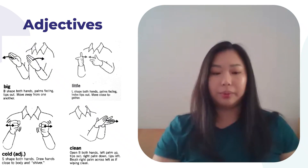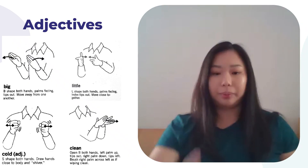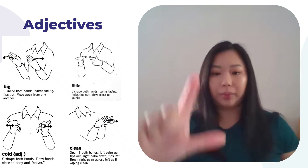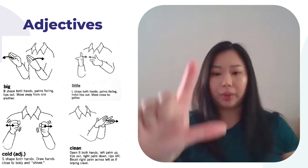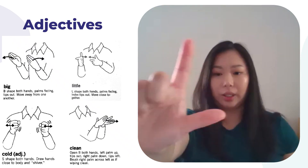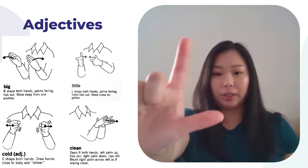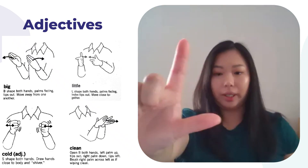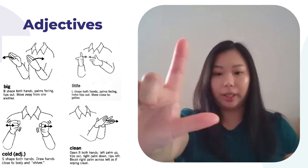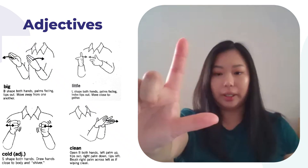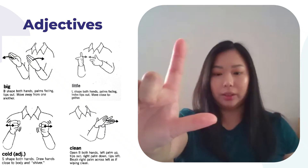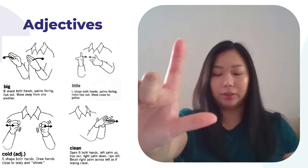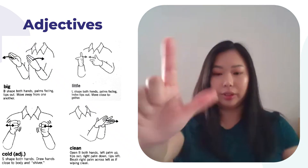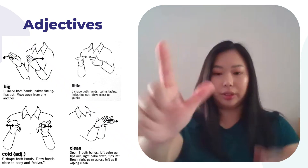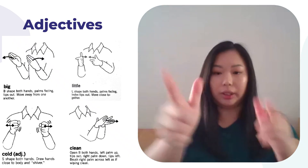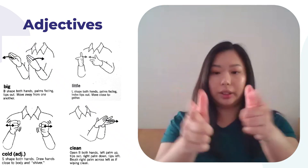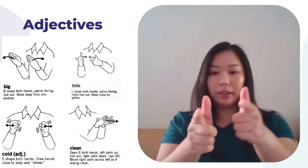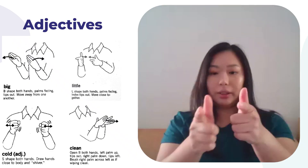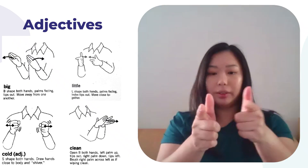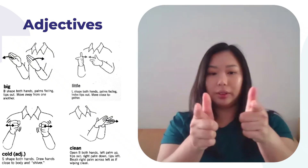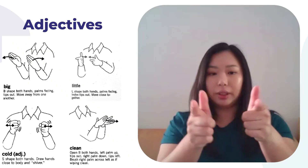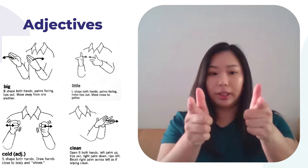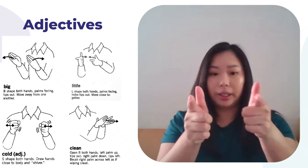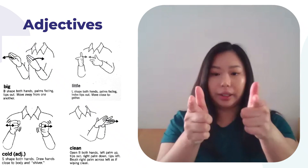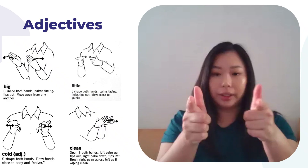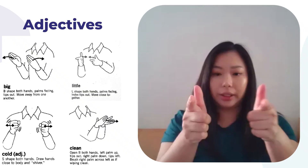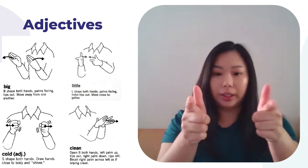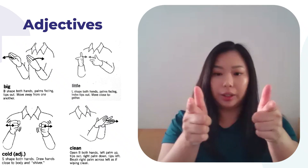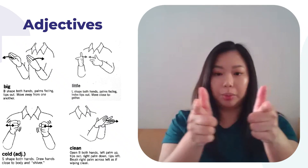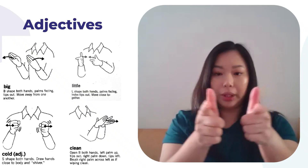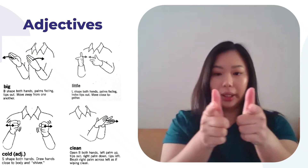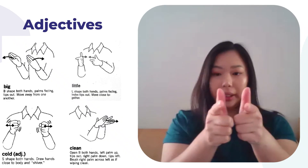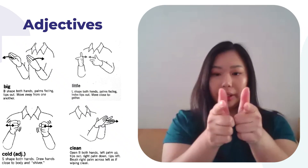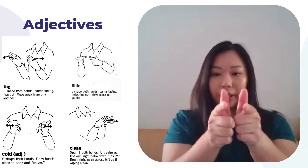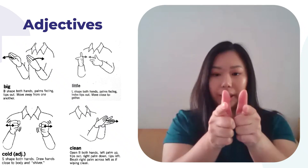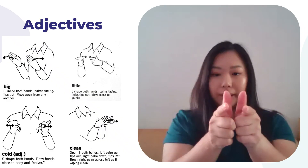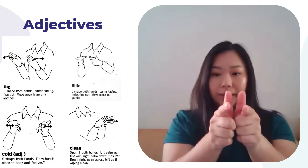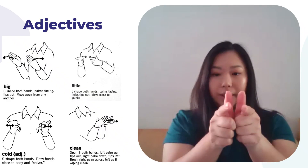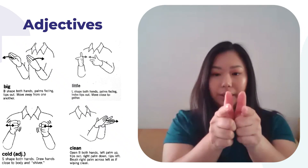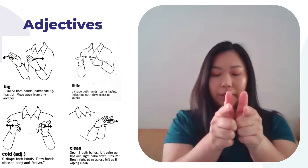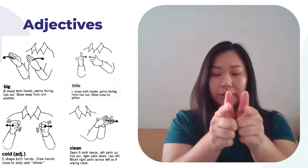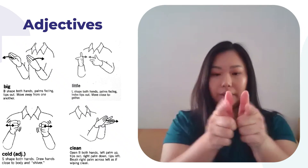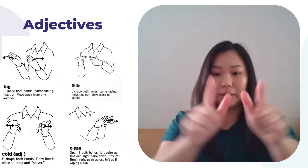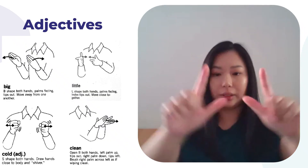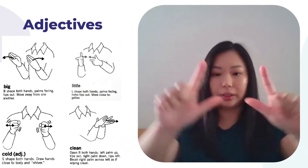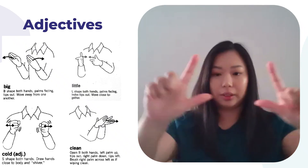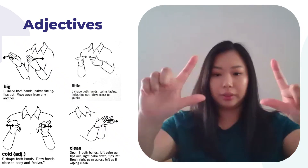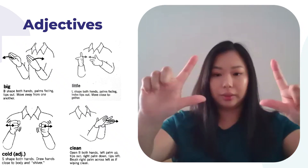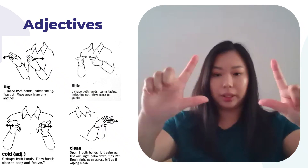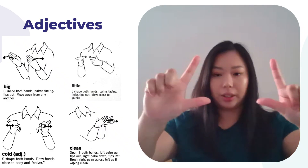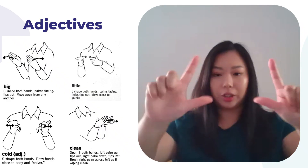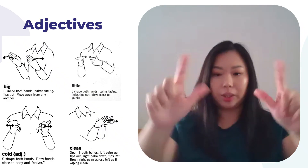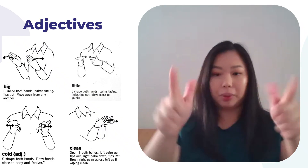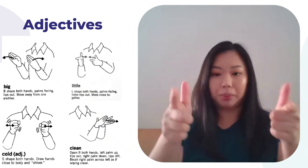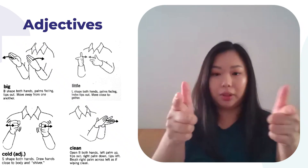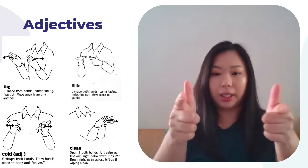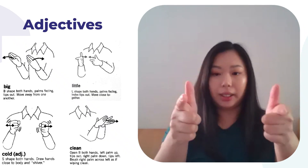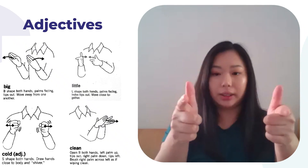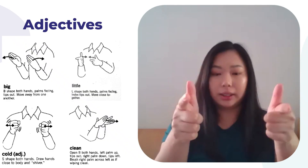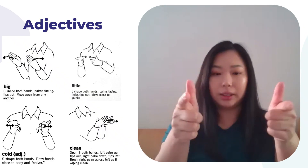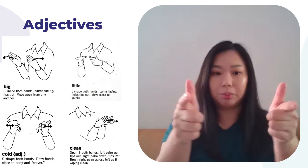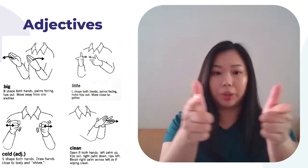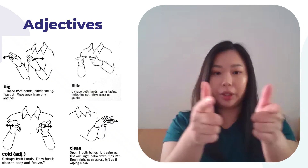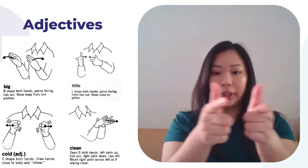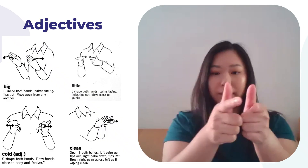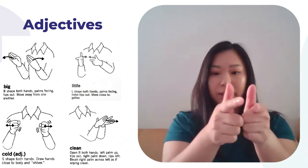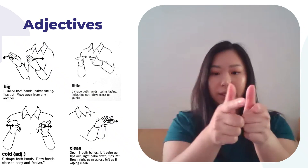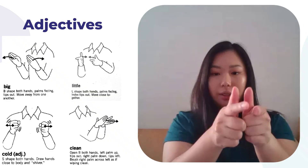Little, you have L for little, and you bring your hands together. L shape in both